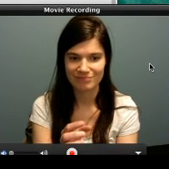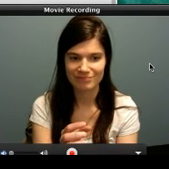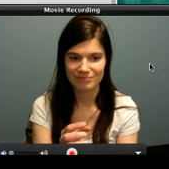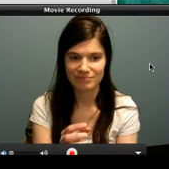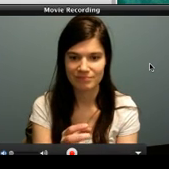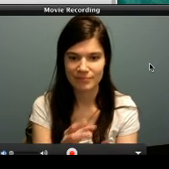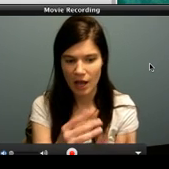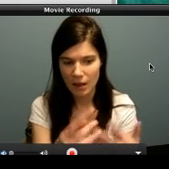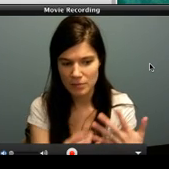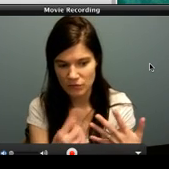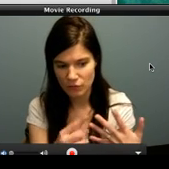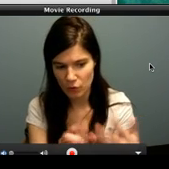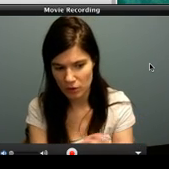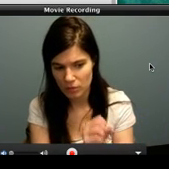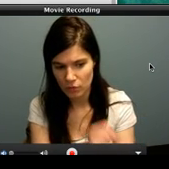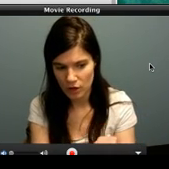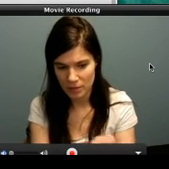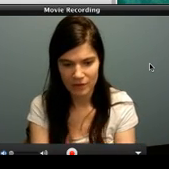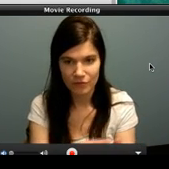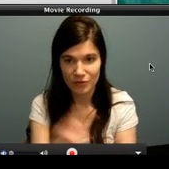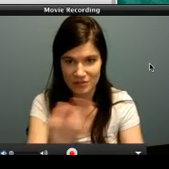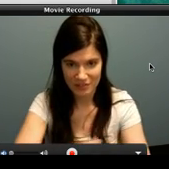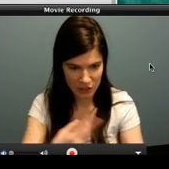your setup day and first treatment.